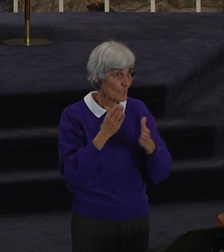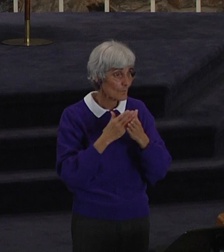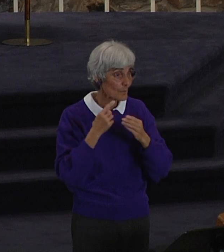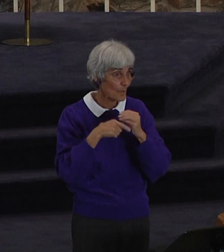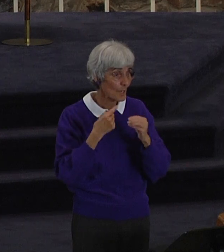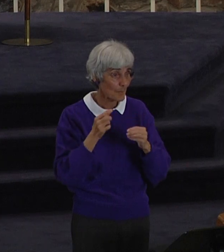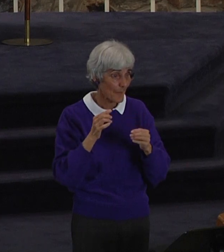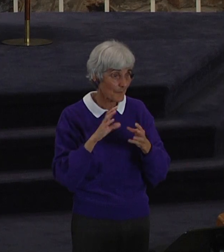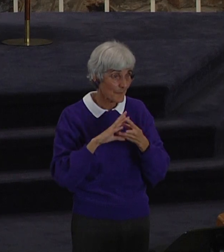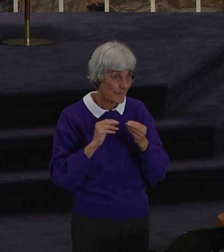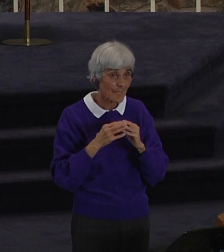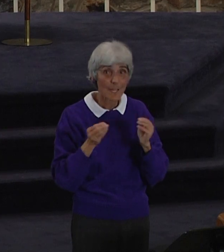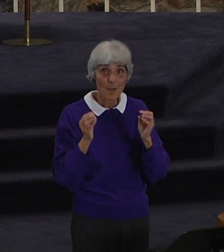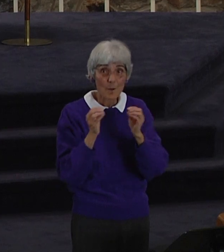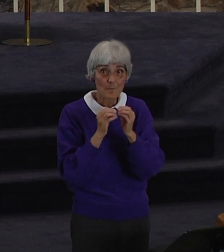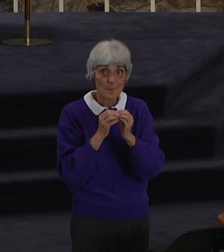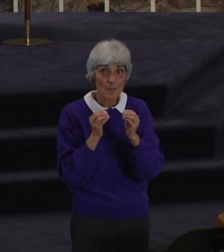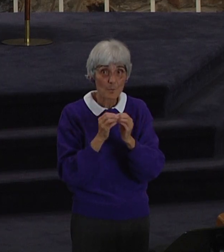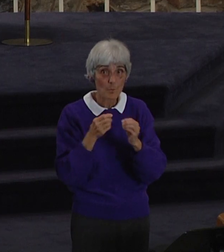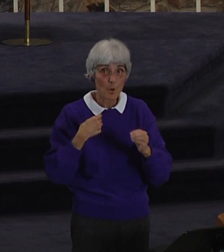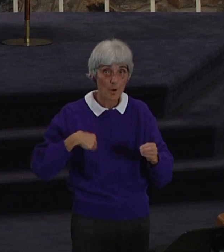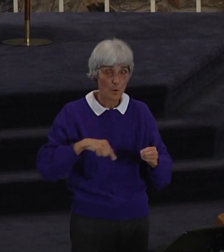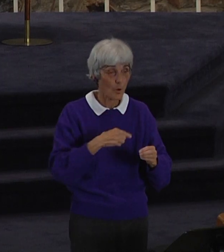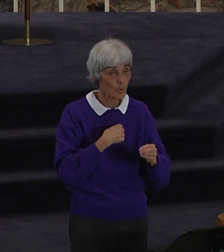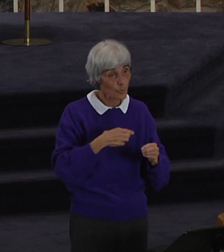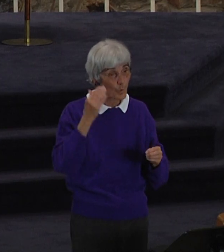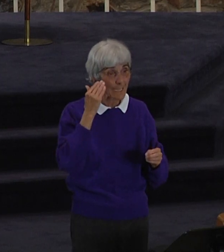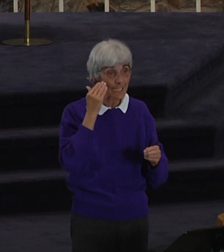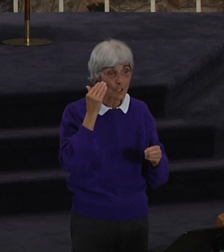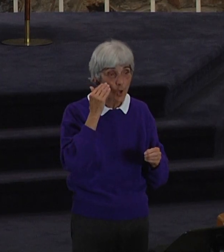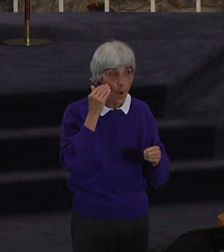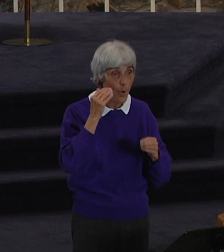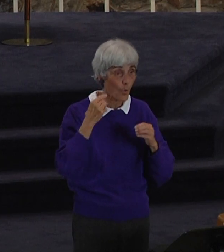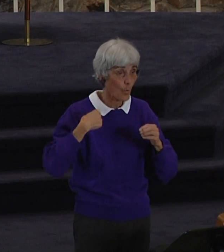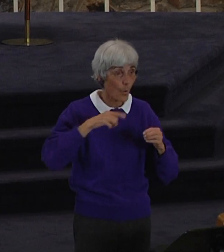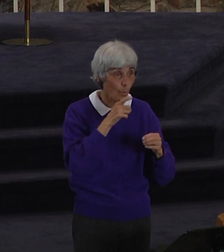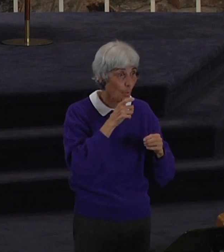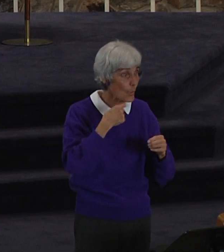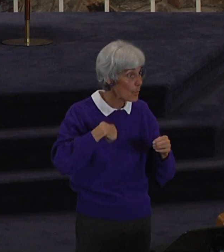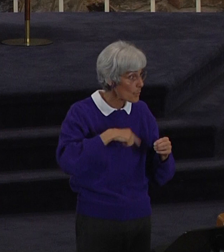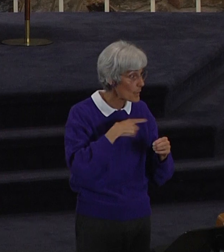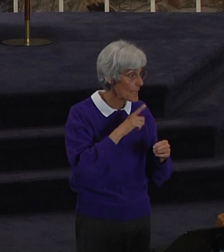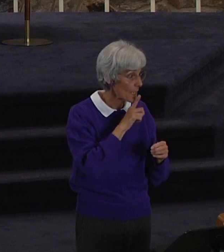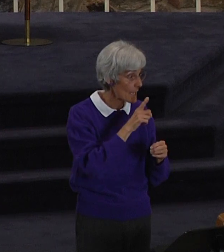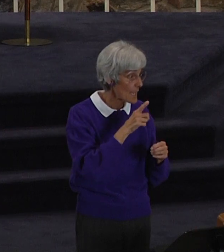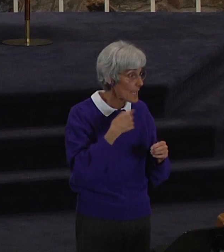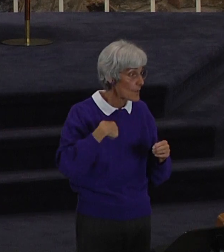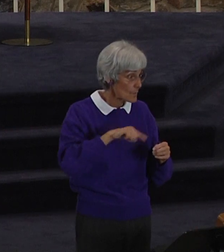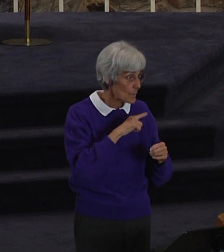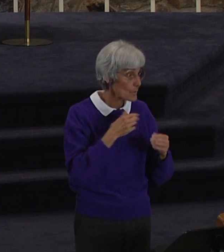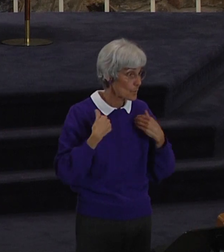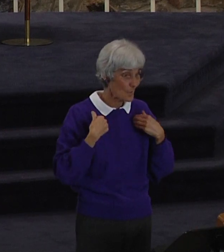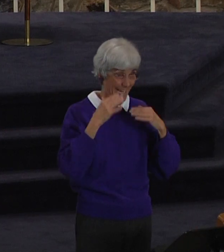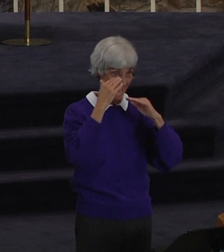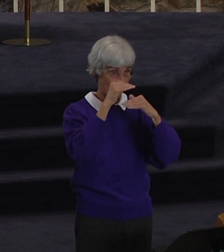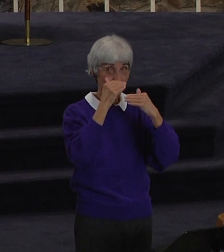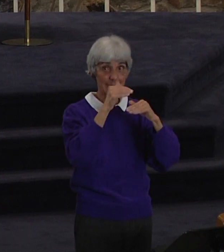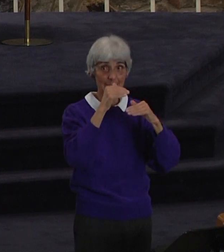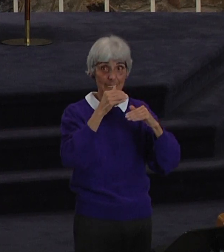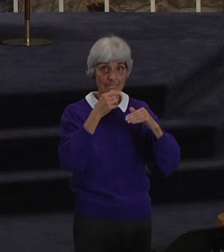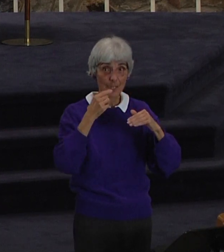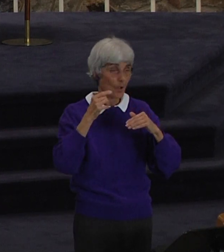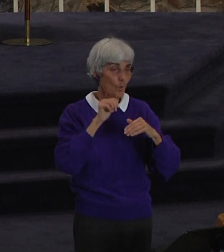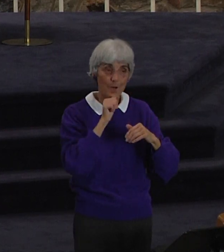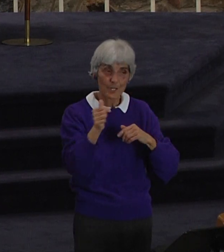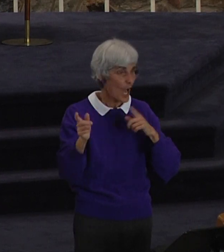is, the more firmly we recognize who we are, that we have limits, that we are